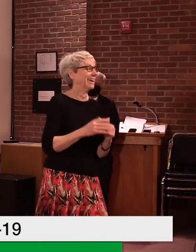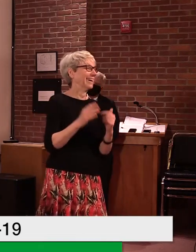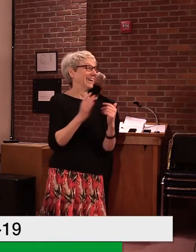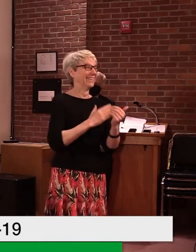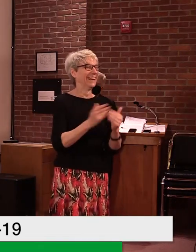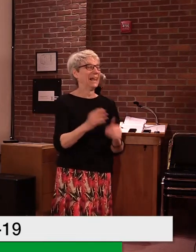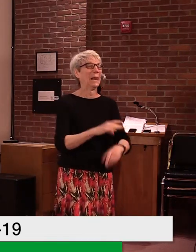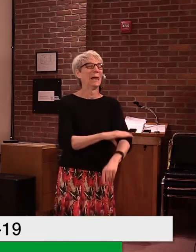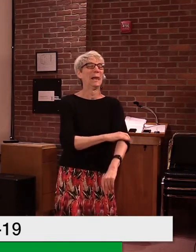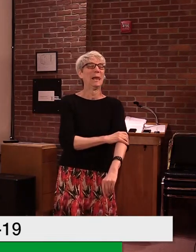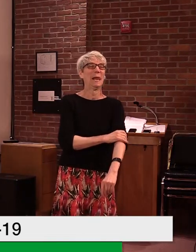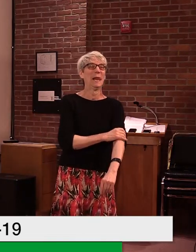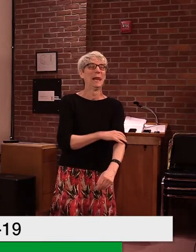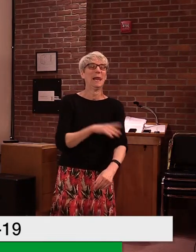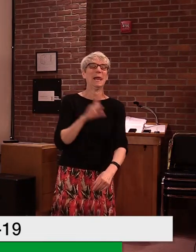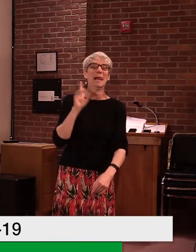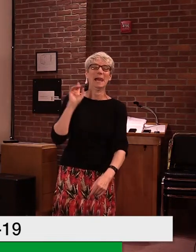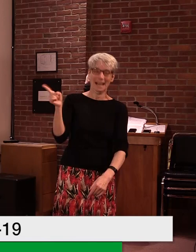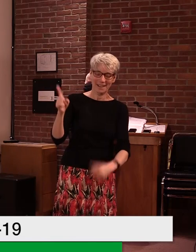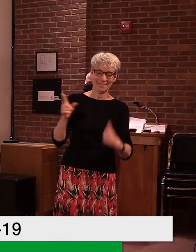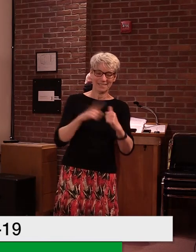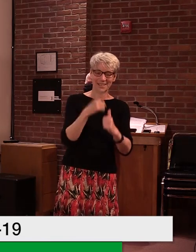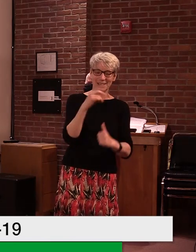Anyways, Dr. Levine,